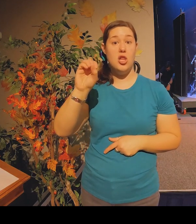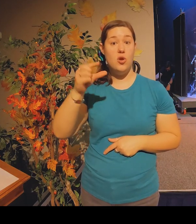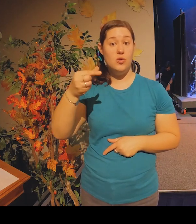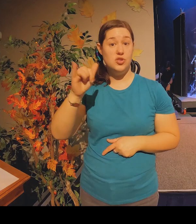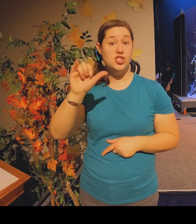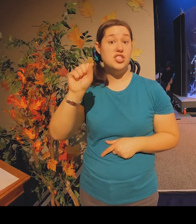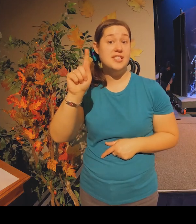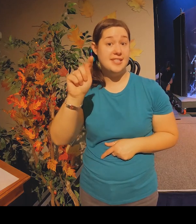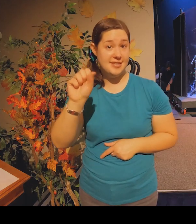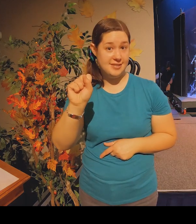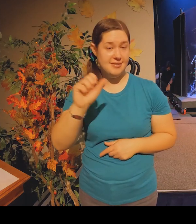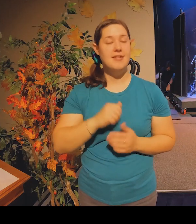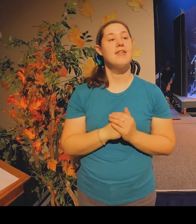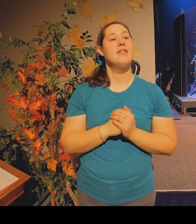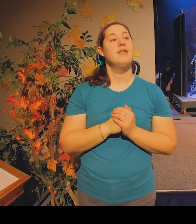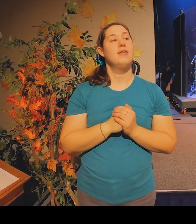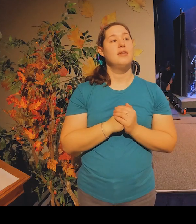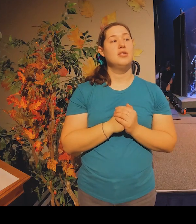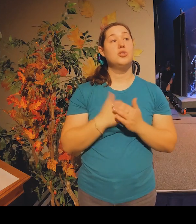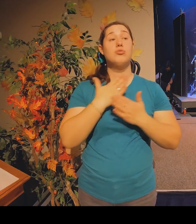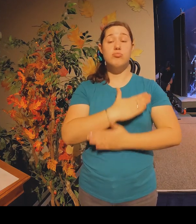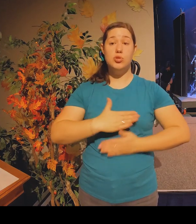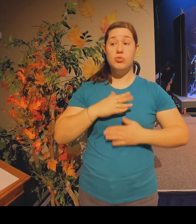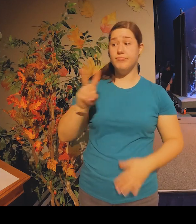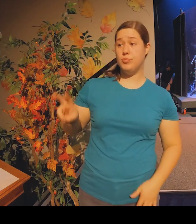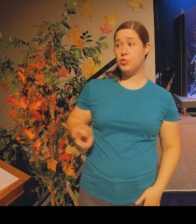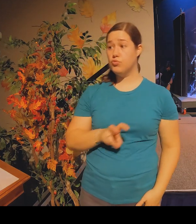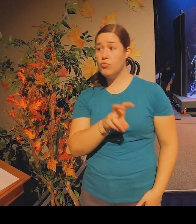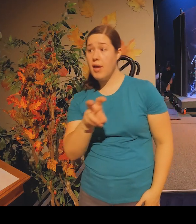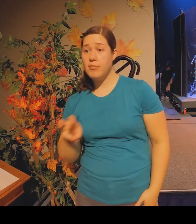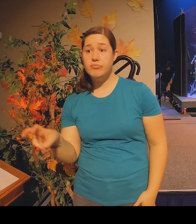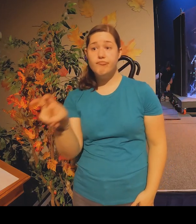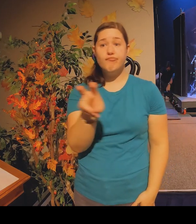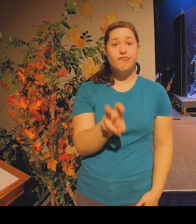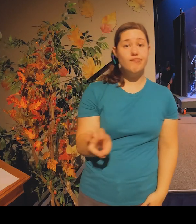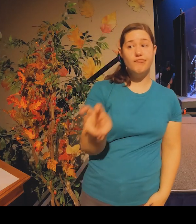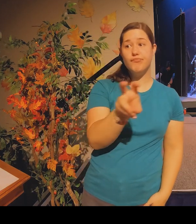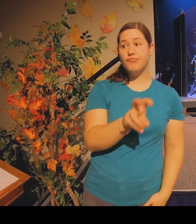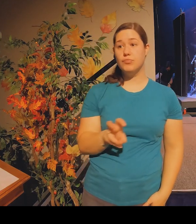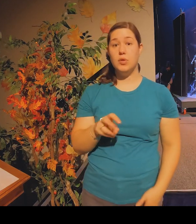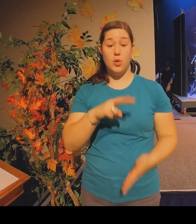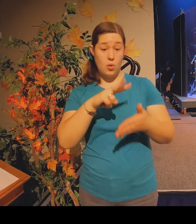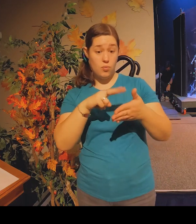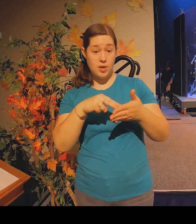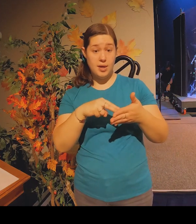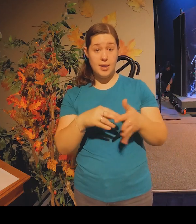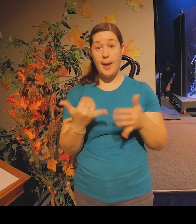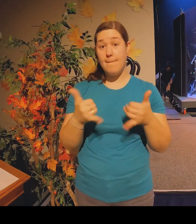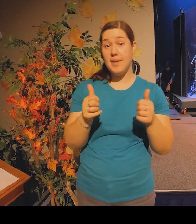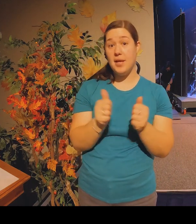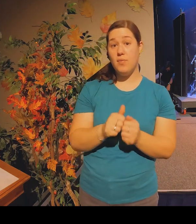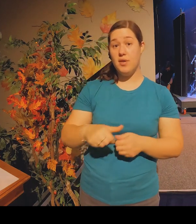enjoys traveling, reading, and playing with her grandson, Thomas. Welcome,